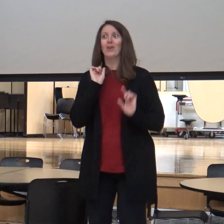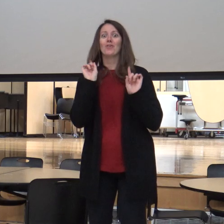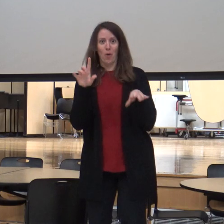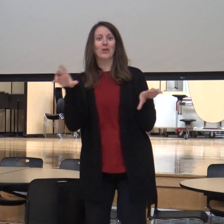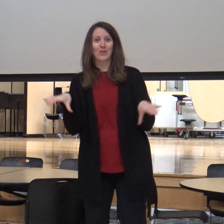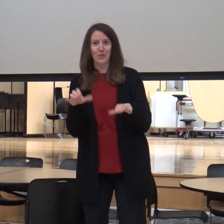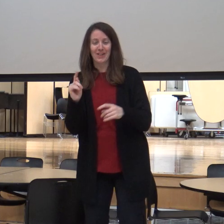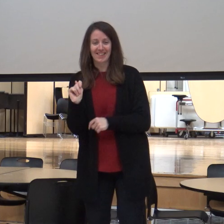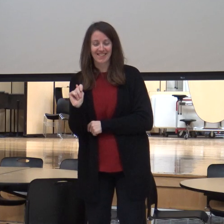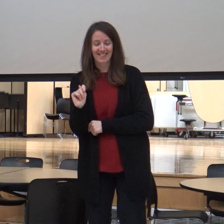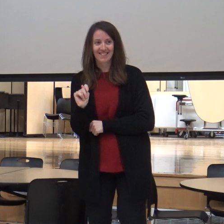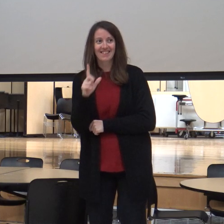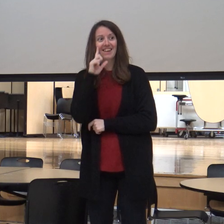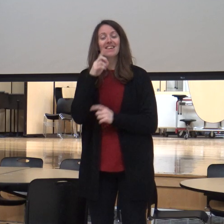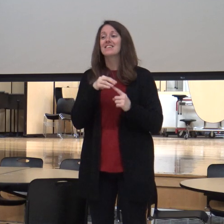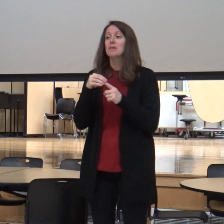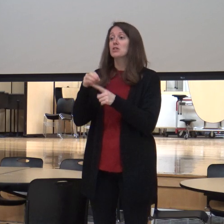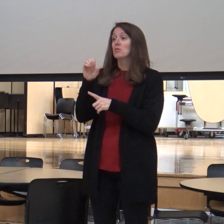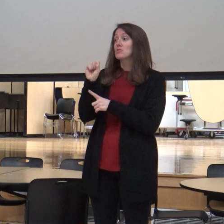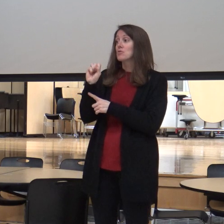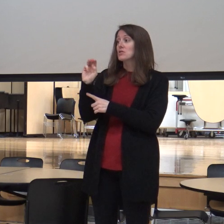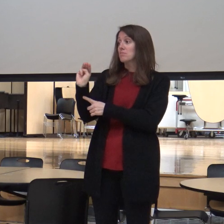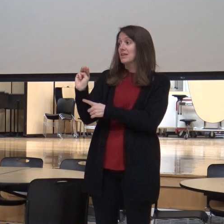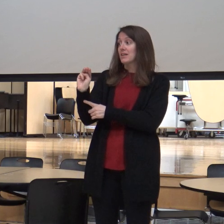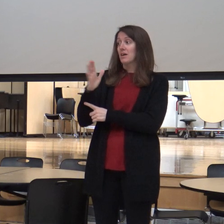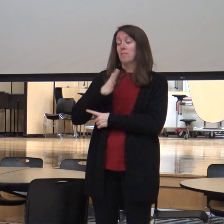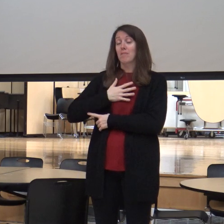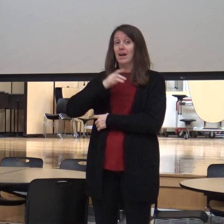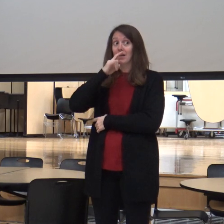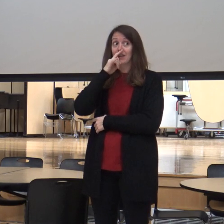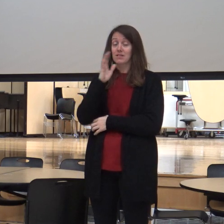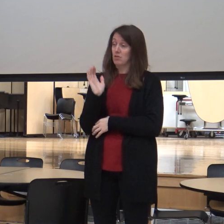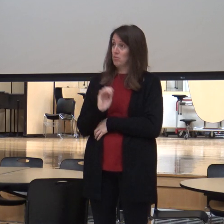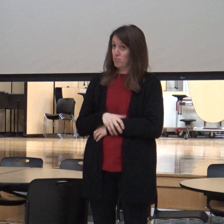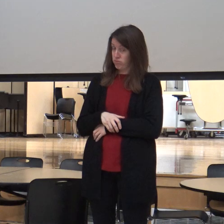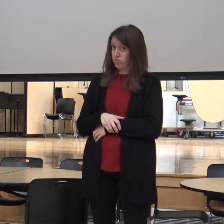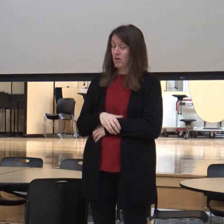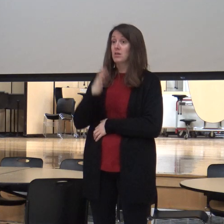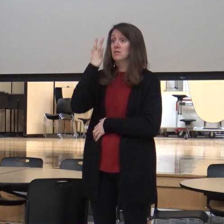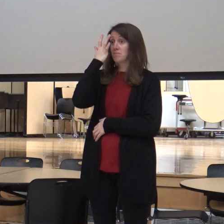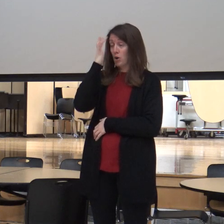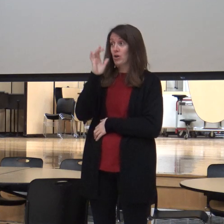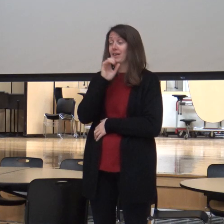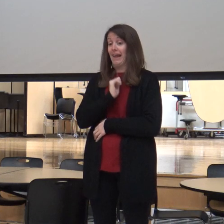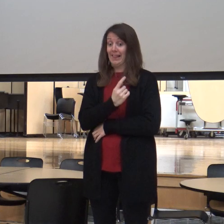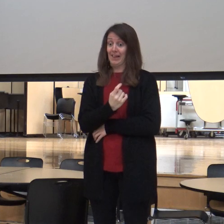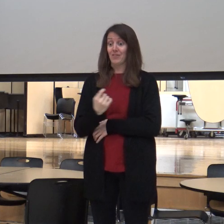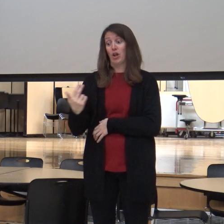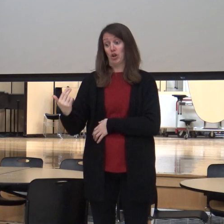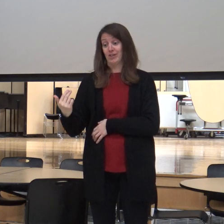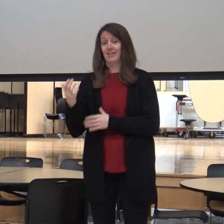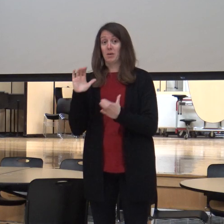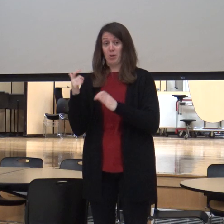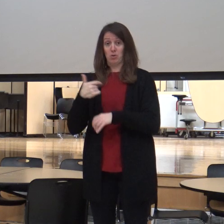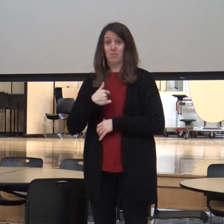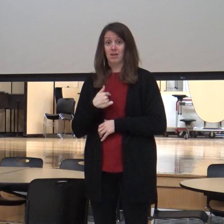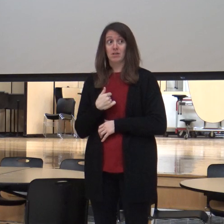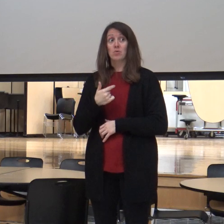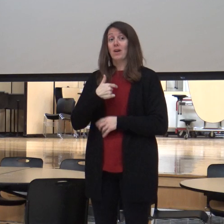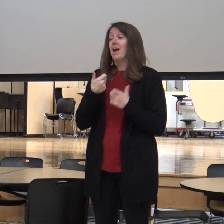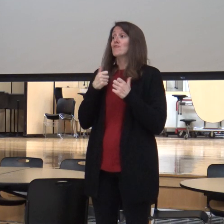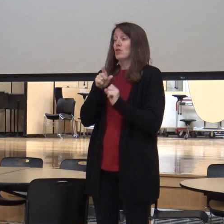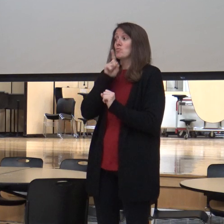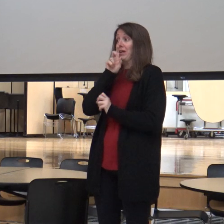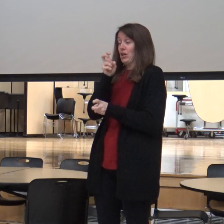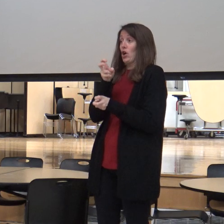think, especially with the social media, my kids are way more savvy at 11 and 14 than I am. So what I've tried to do really hard